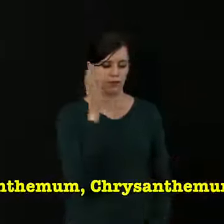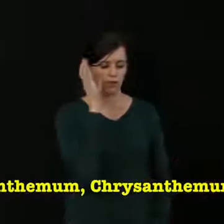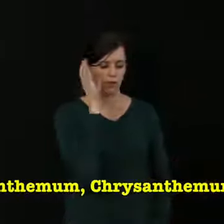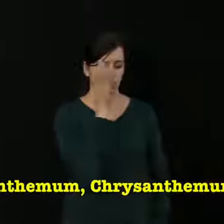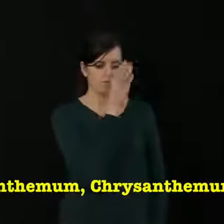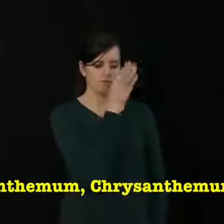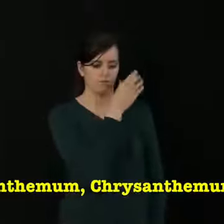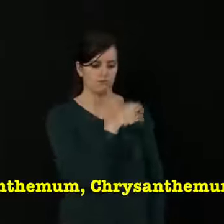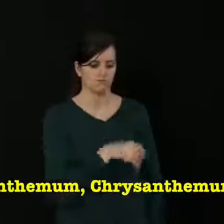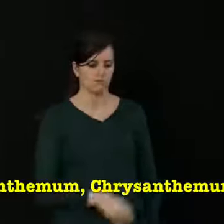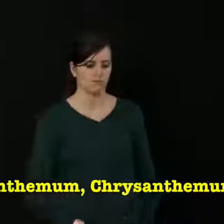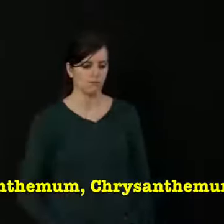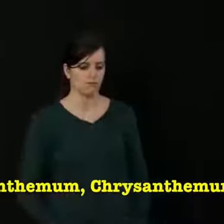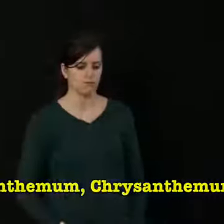"Chrysanthemum, chrysanthemum,